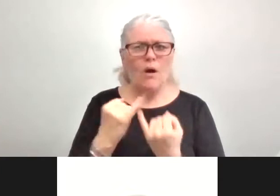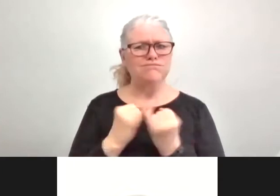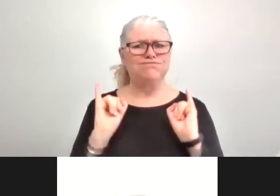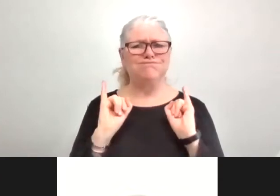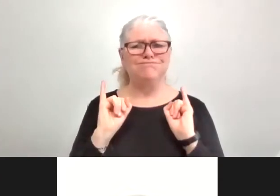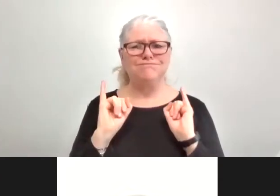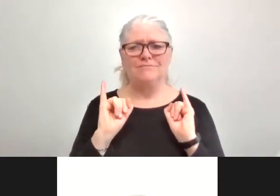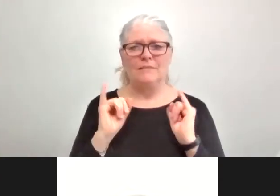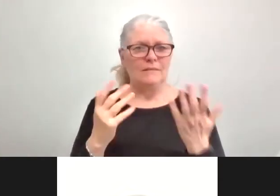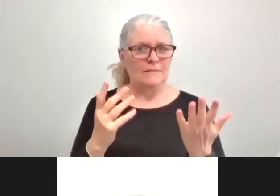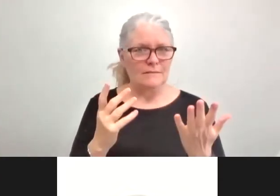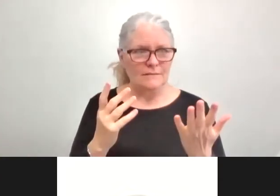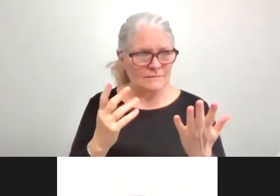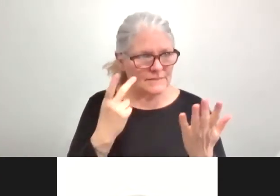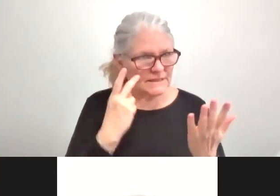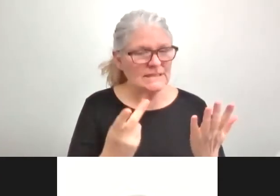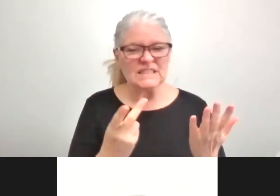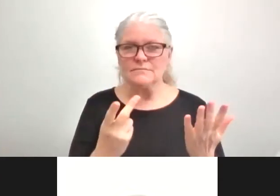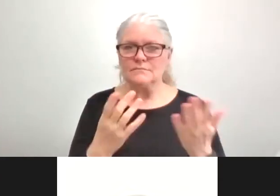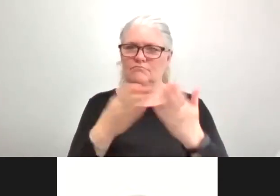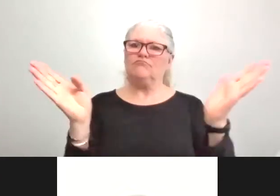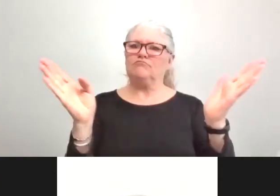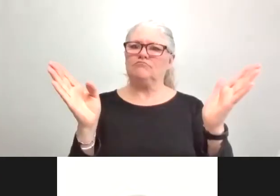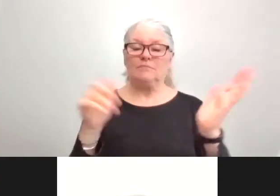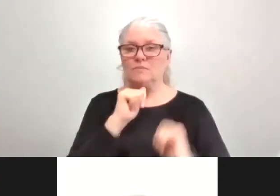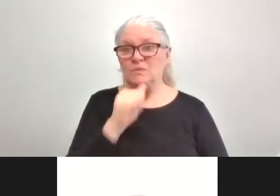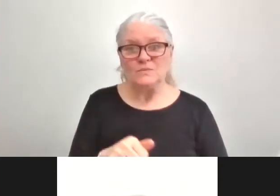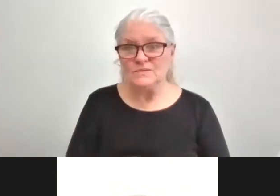display on a larger scale.